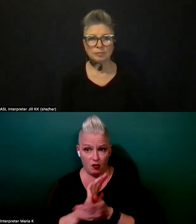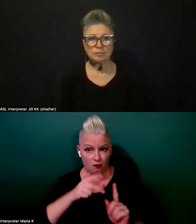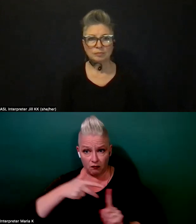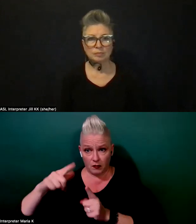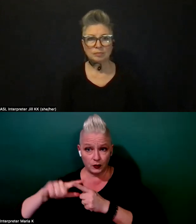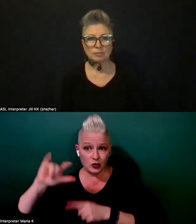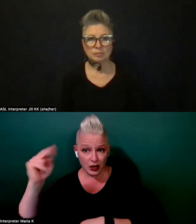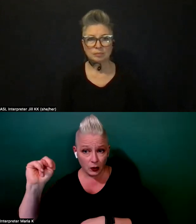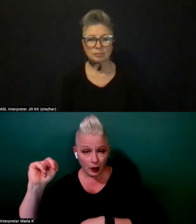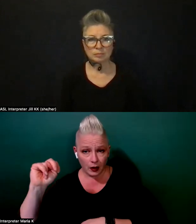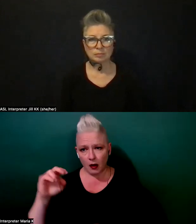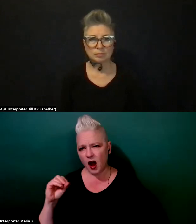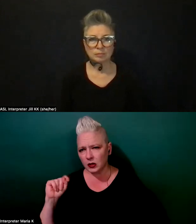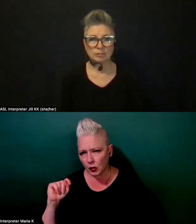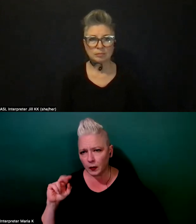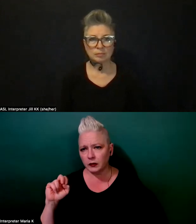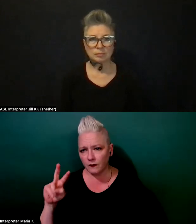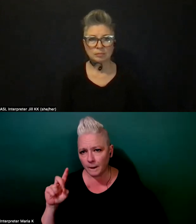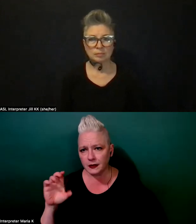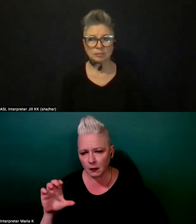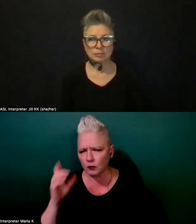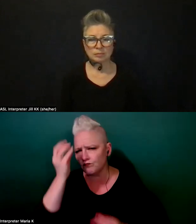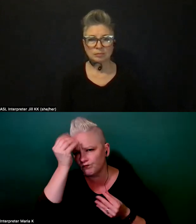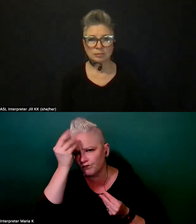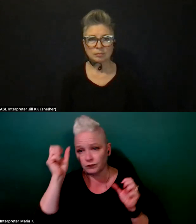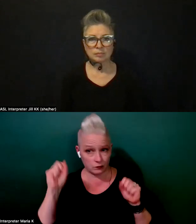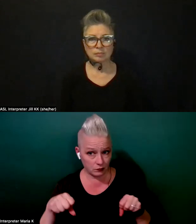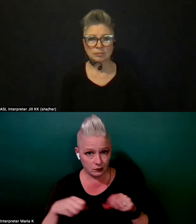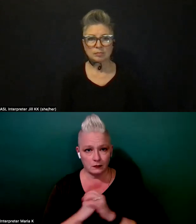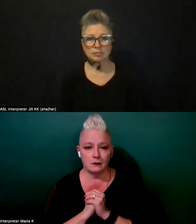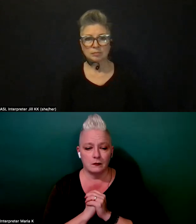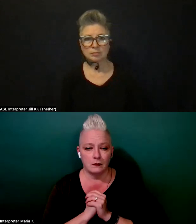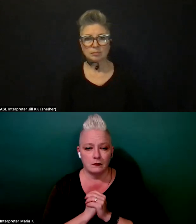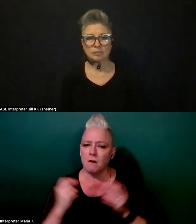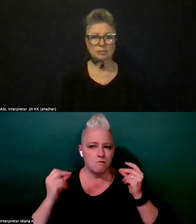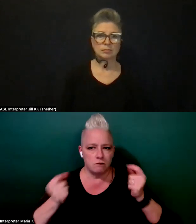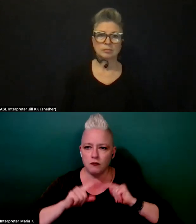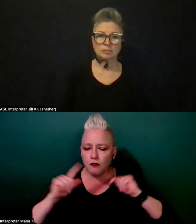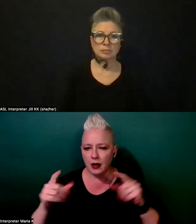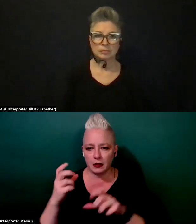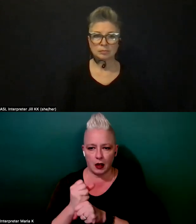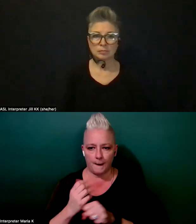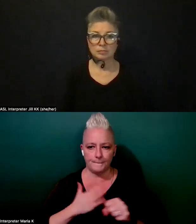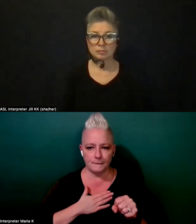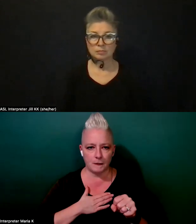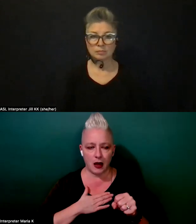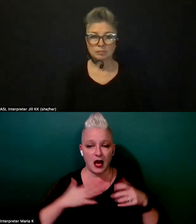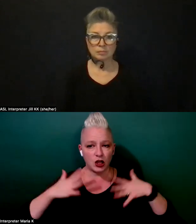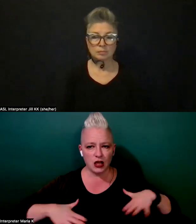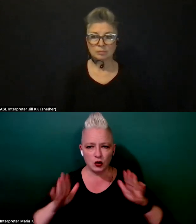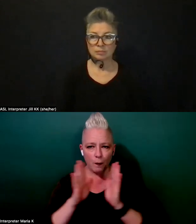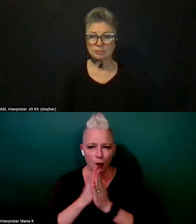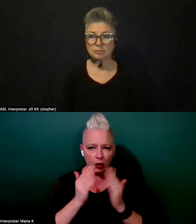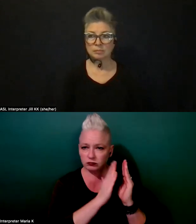January. So I had a couple months just to think about it. And I immediately went and grabbed my costume